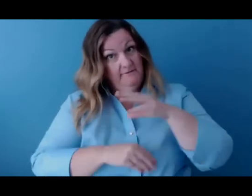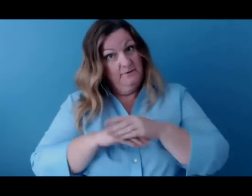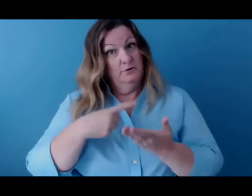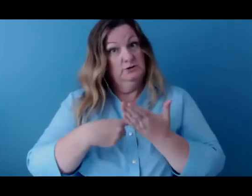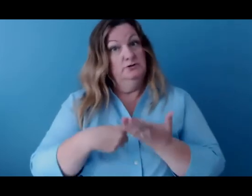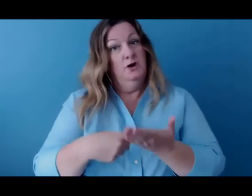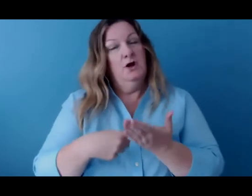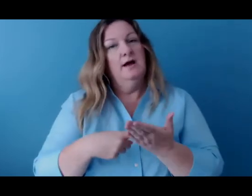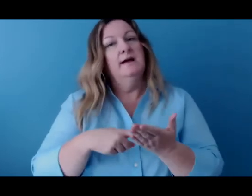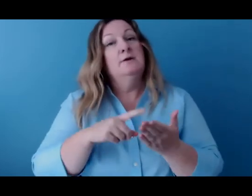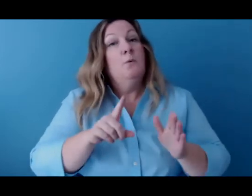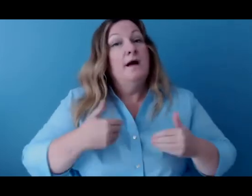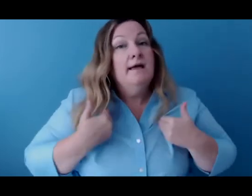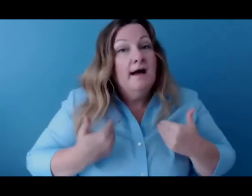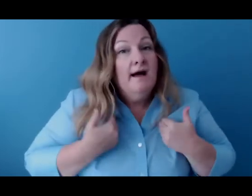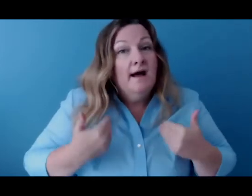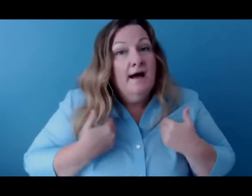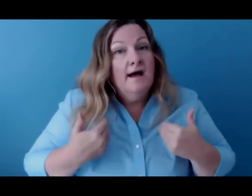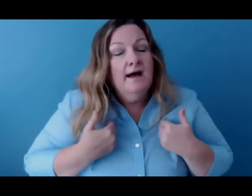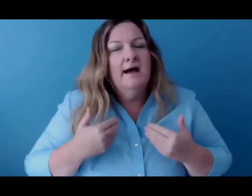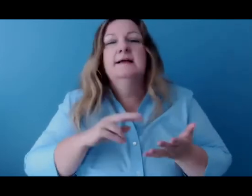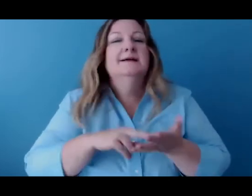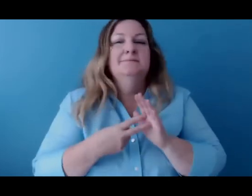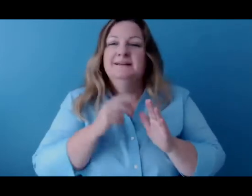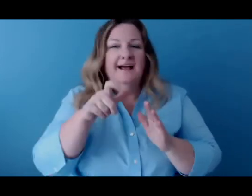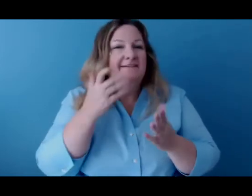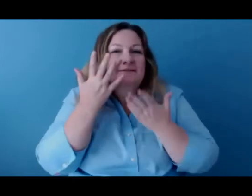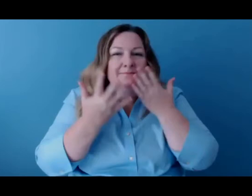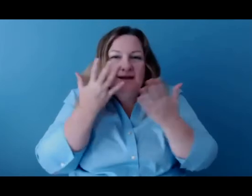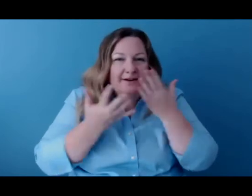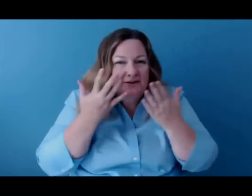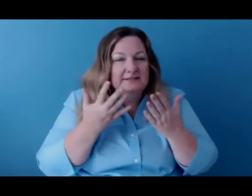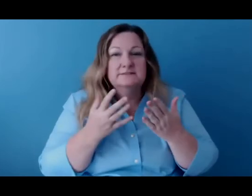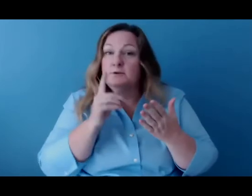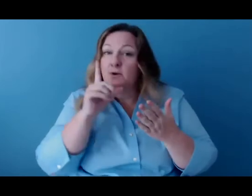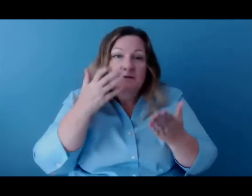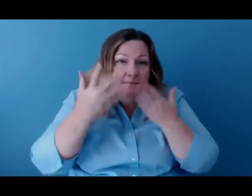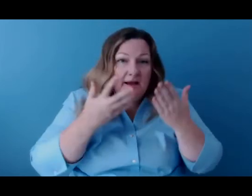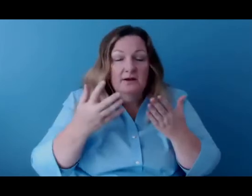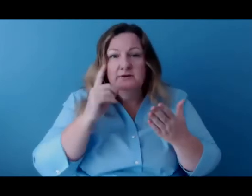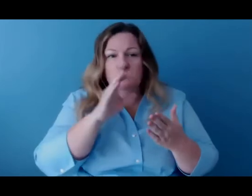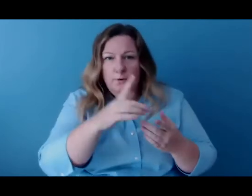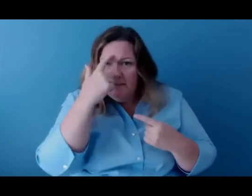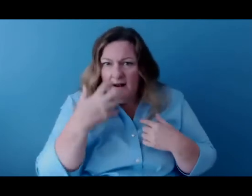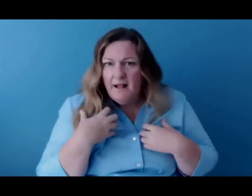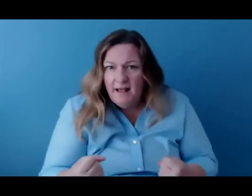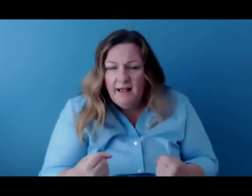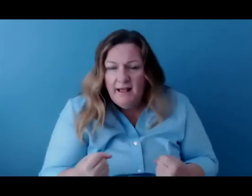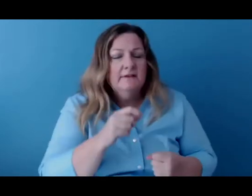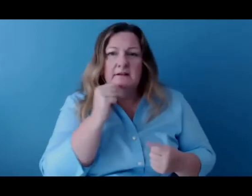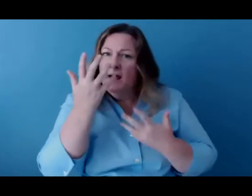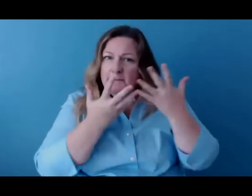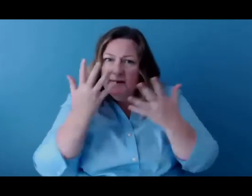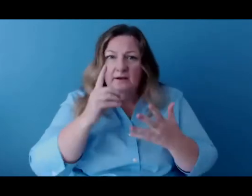whole, well, why are you so ashamed that you're taking some medication for a mental health issue when you wouldn't care if you're taking it for